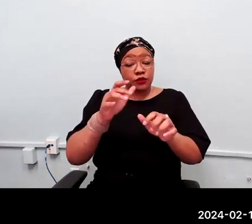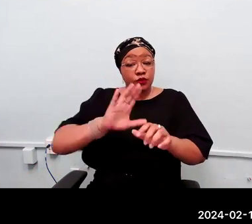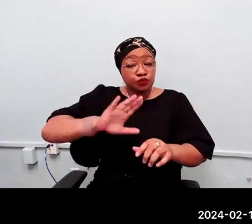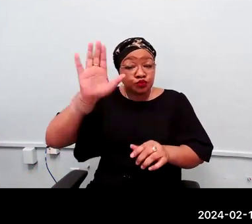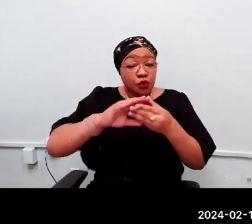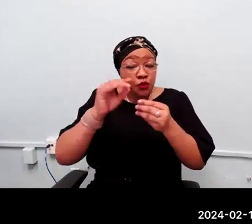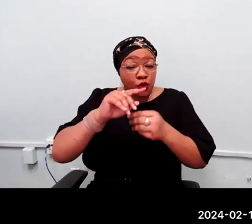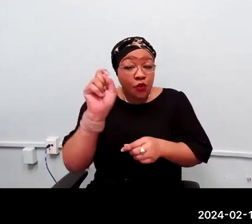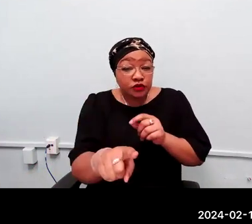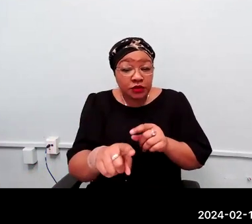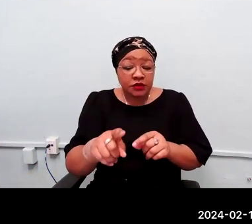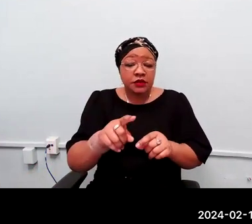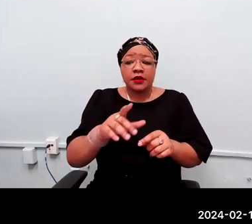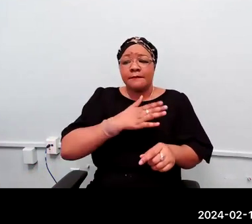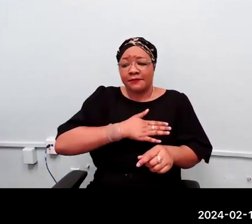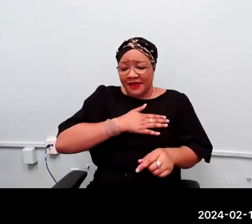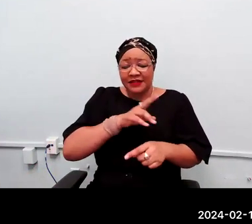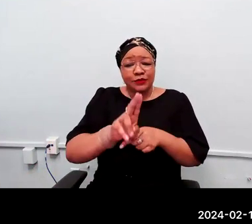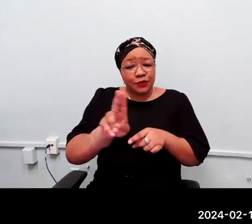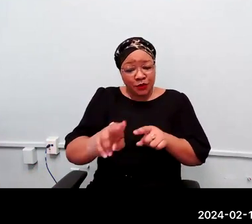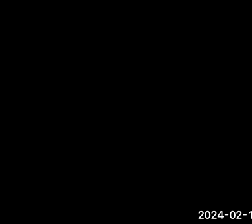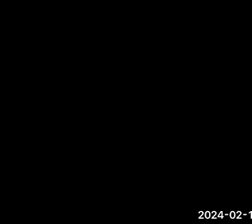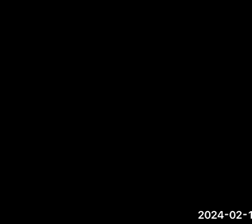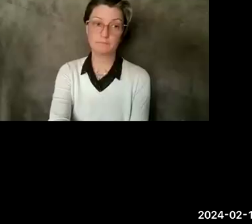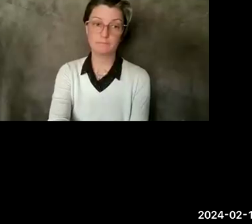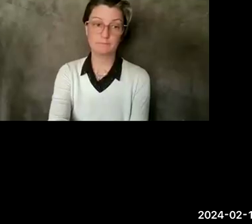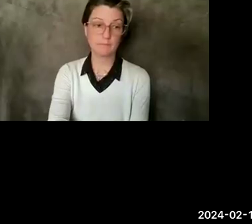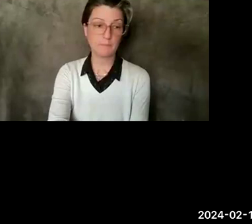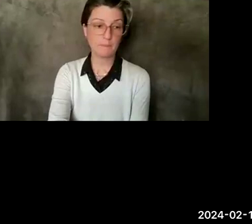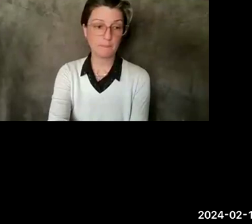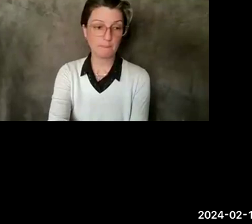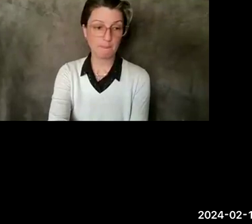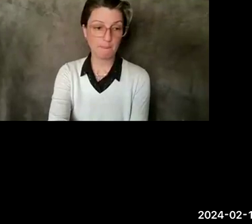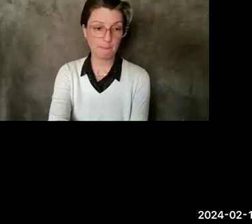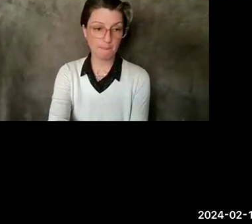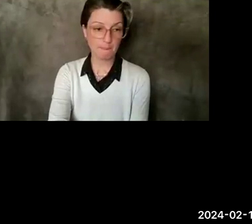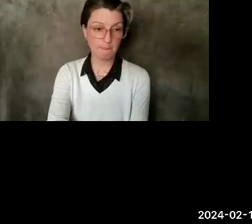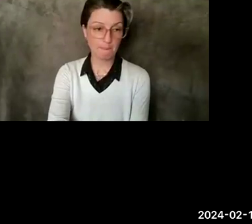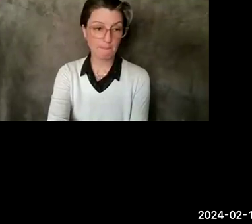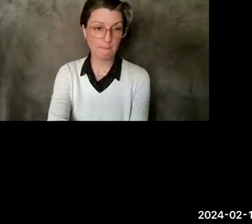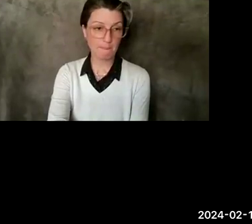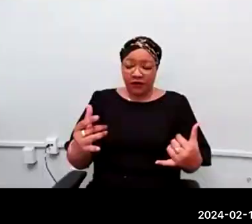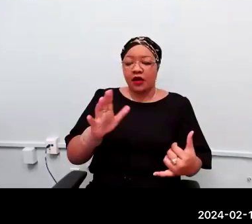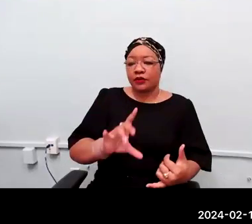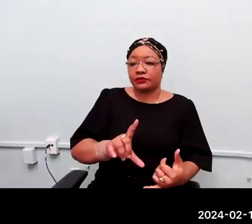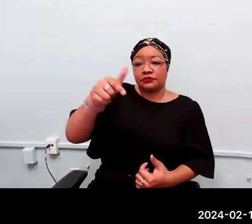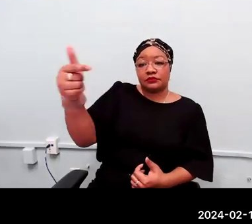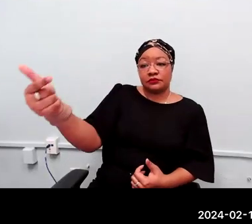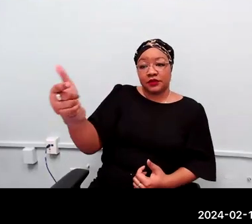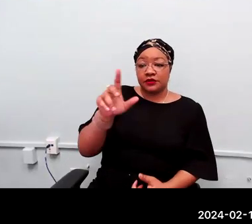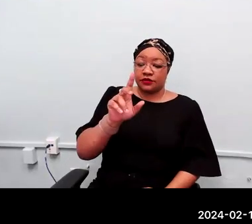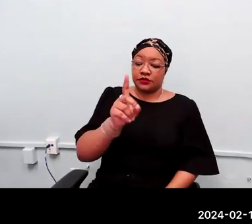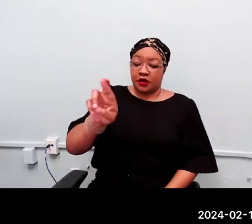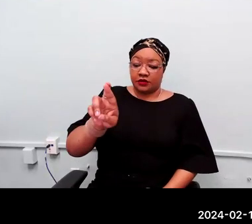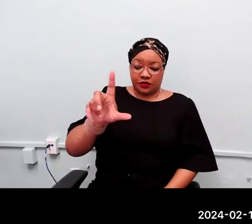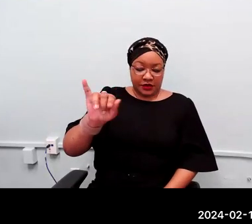you see on Zoom at the bottom of your screen. I will now hand it over to Dr. Livy to introduce